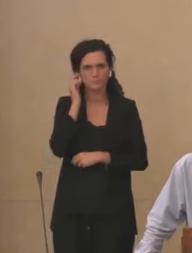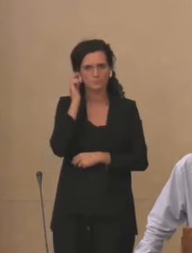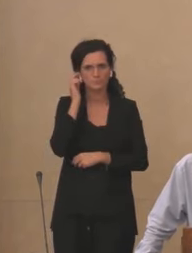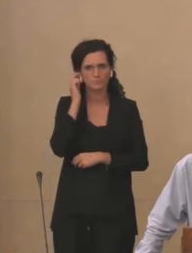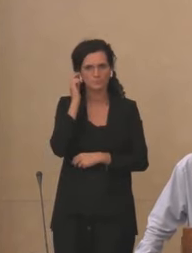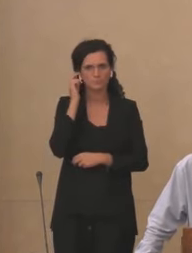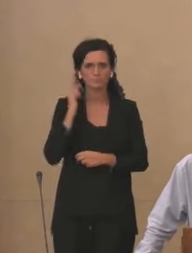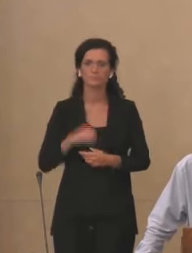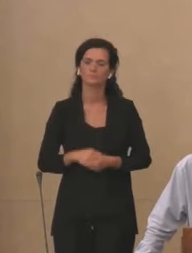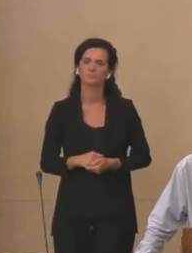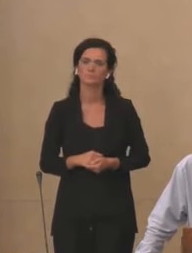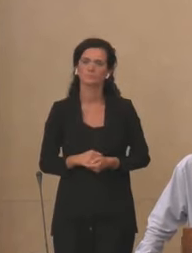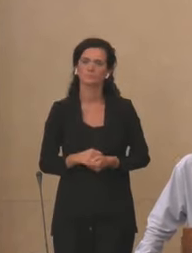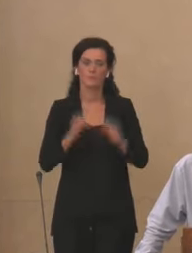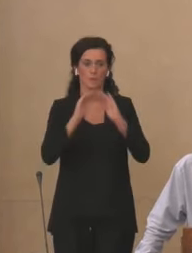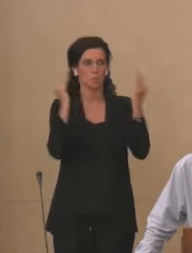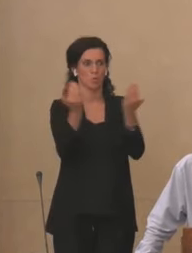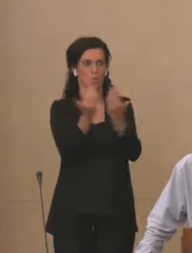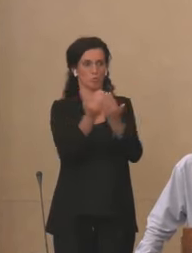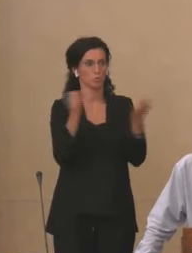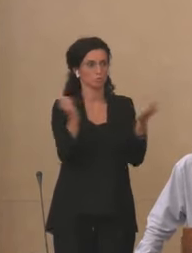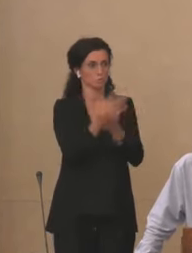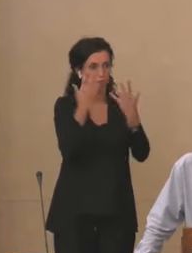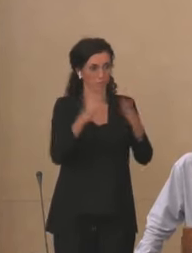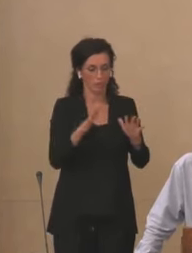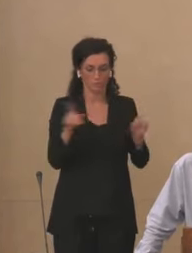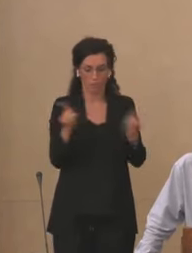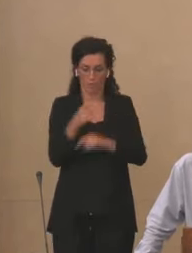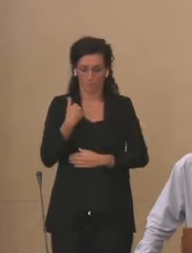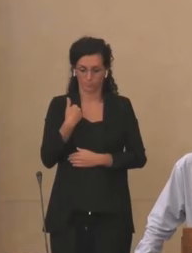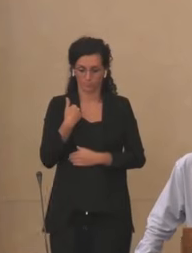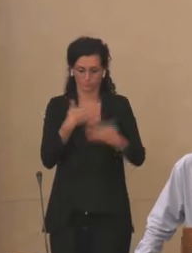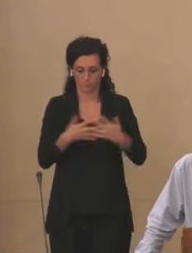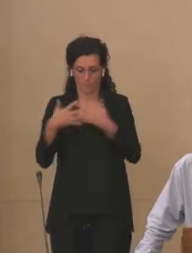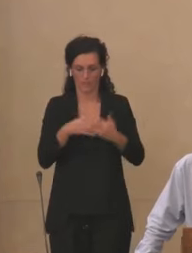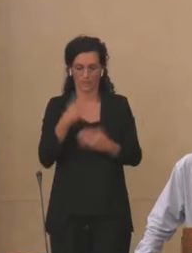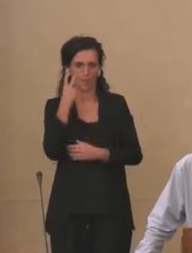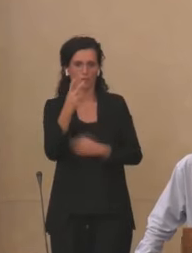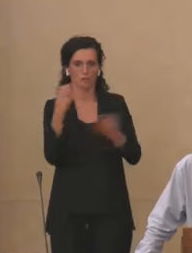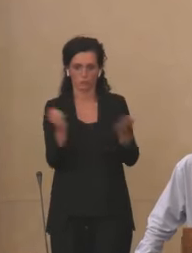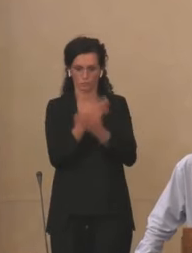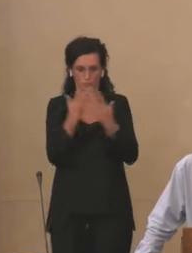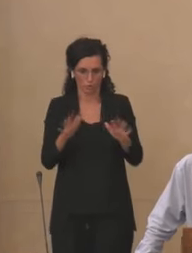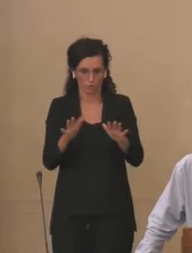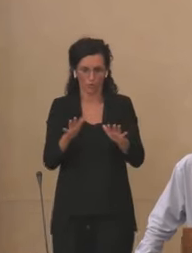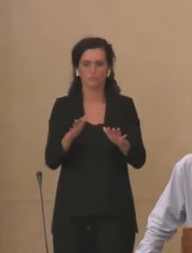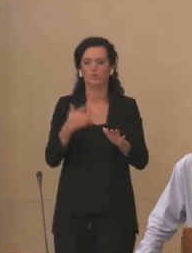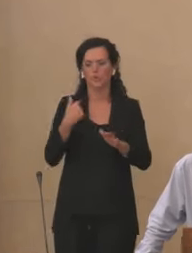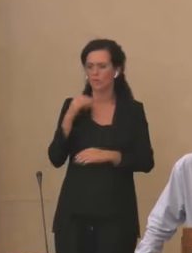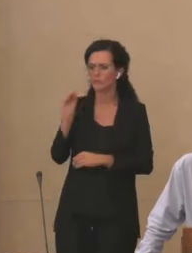experts that don't even treat COVID patients. And that is absolutely tragic. That's the